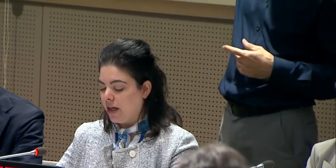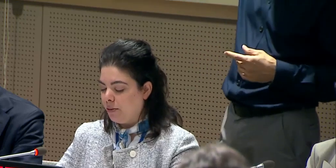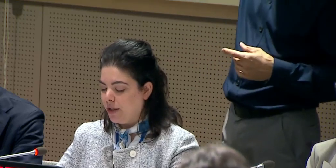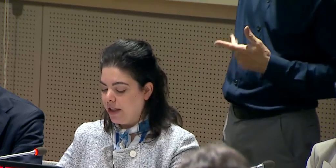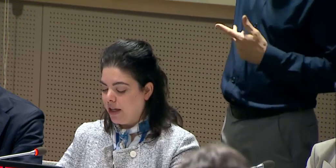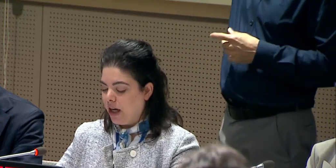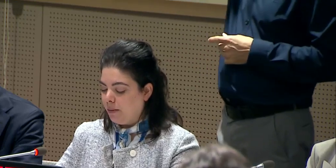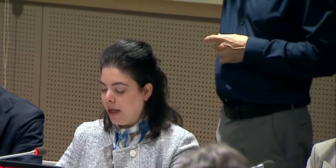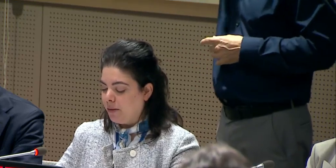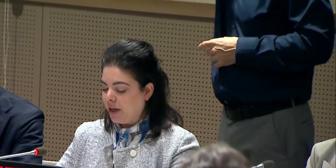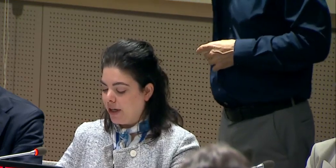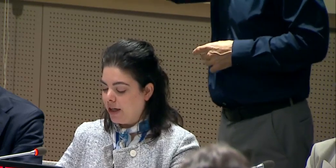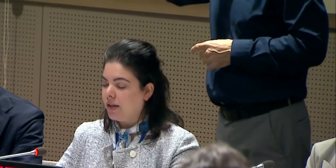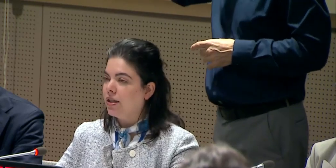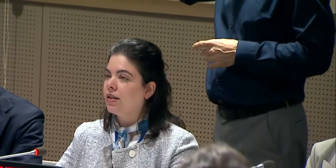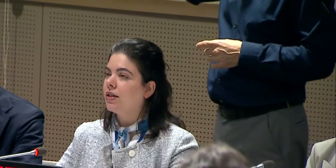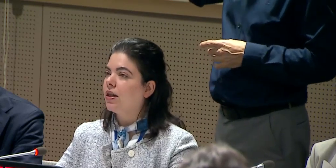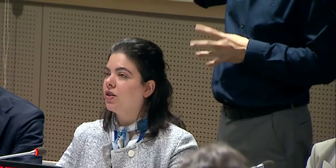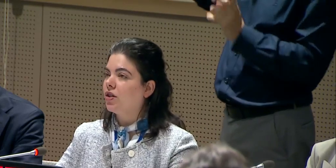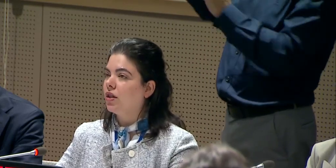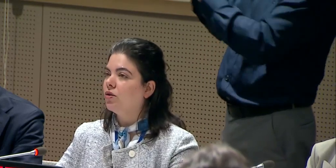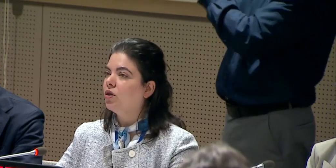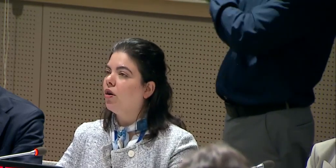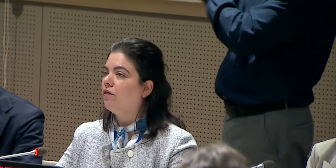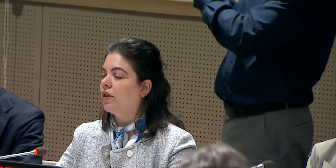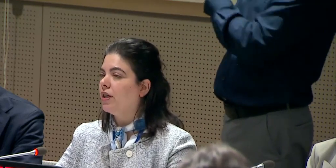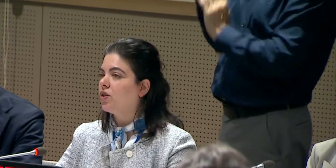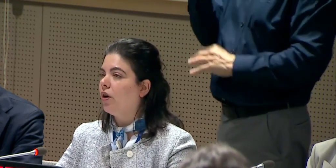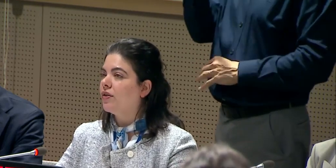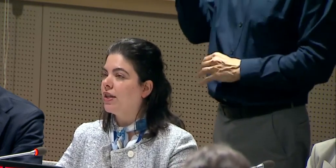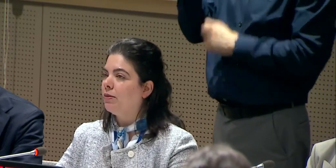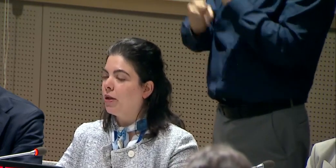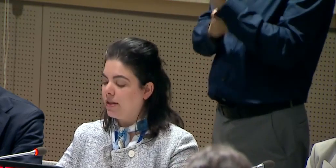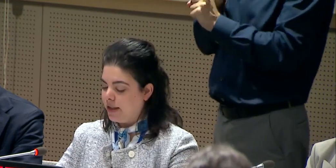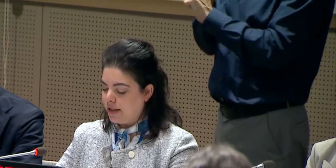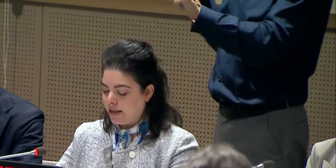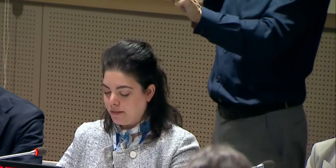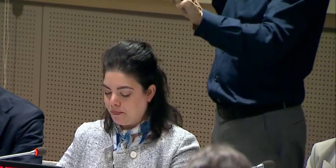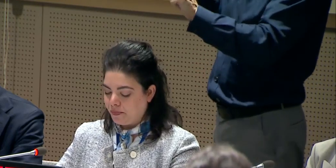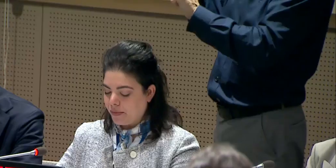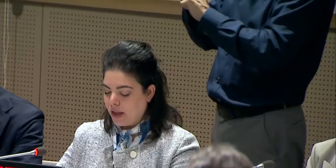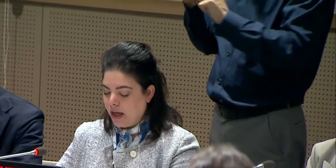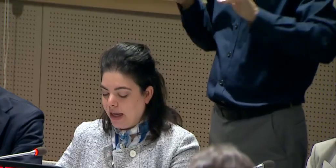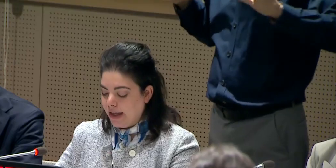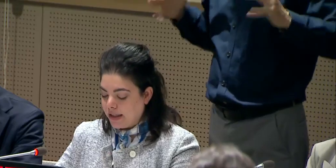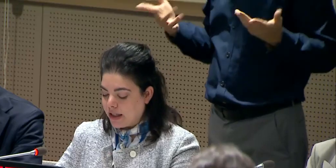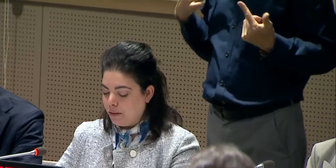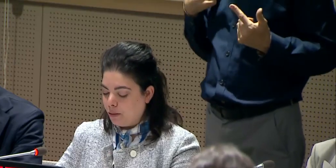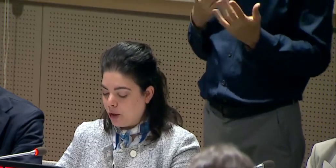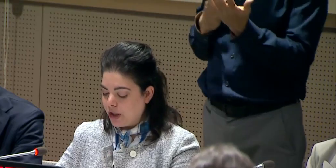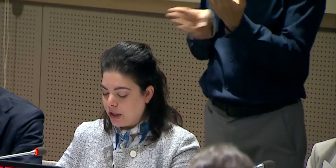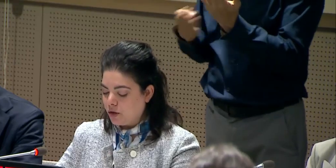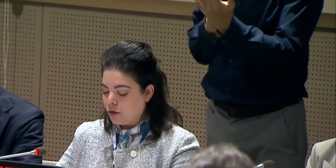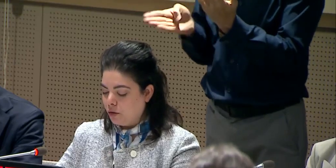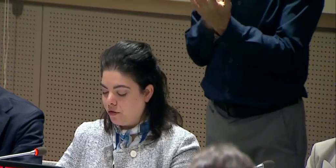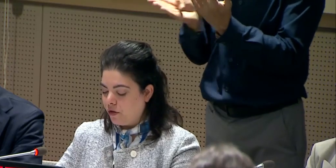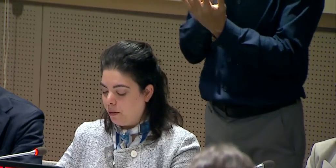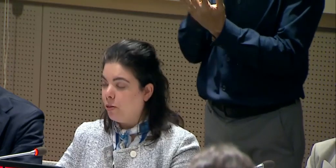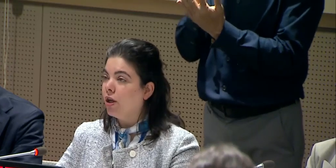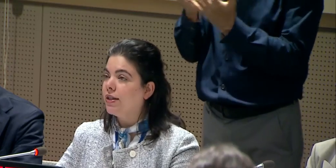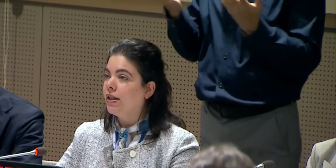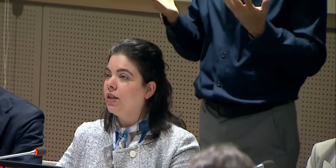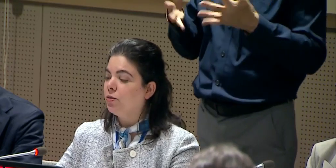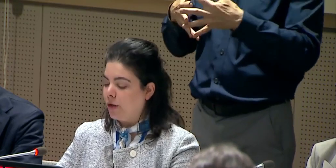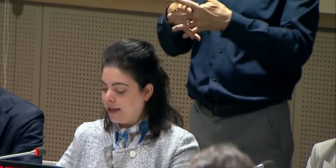of the CRPD by bringing this discussion to the Conference of State Parties. It is important to move